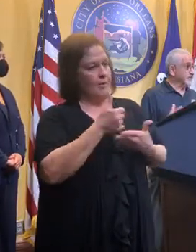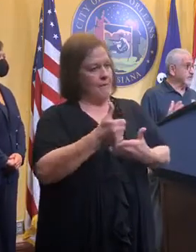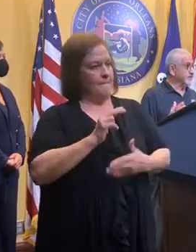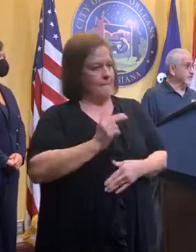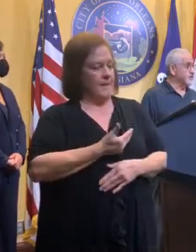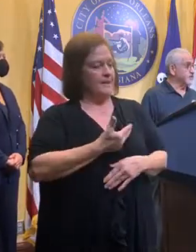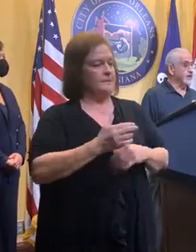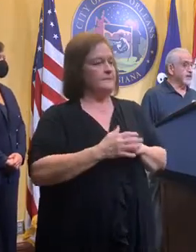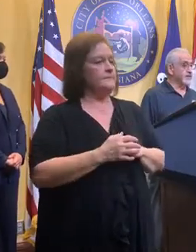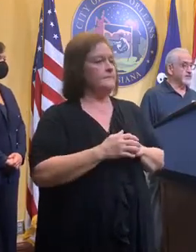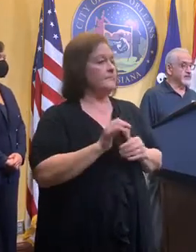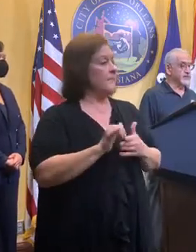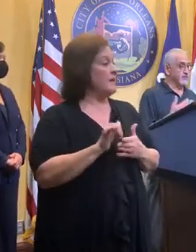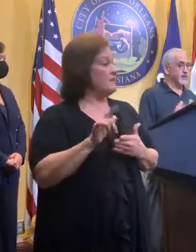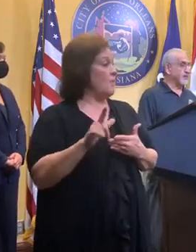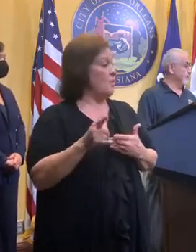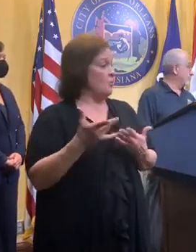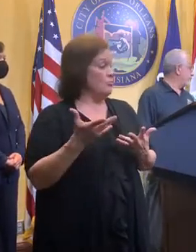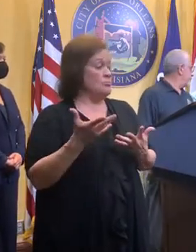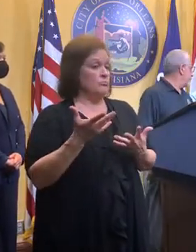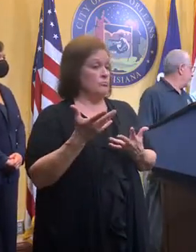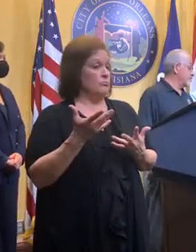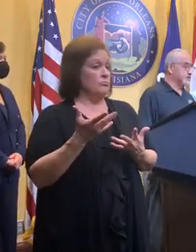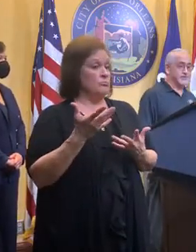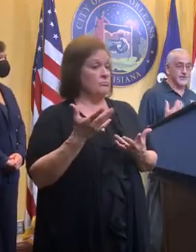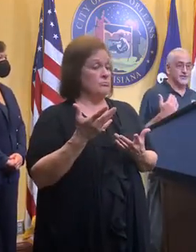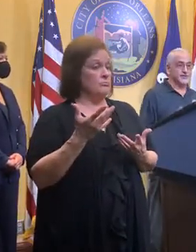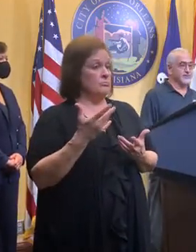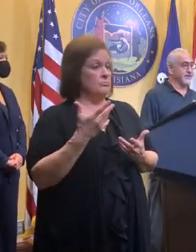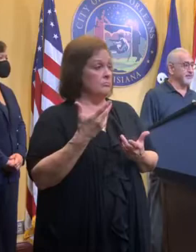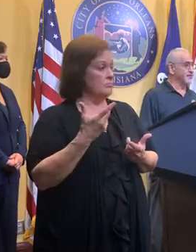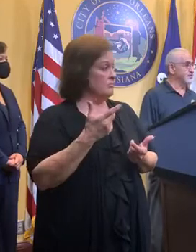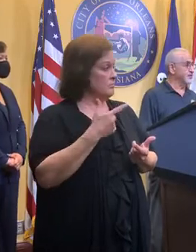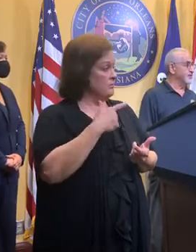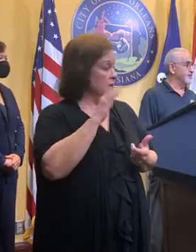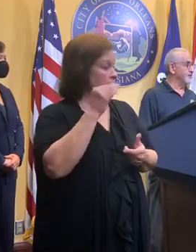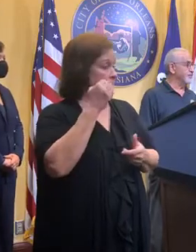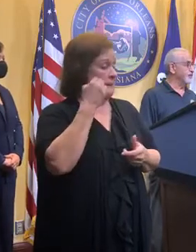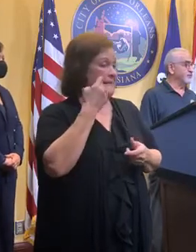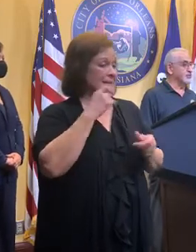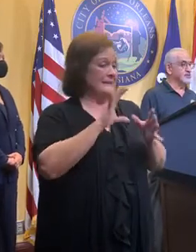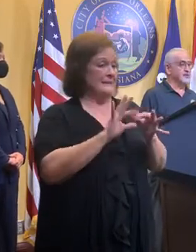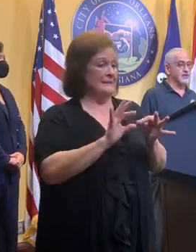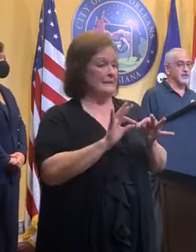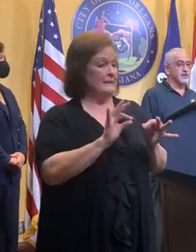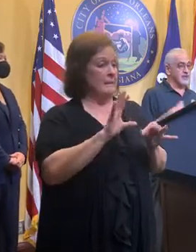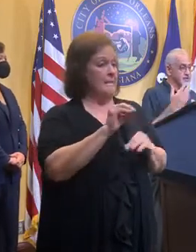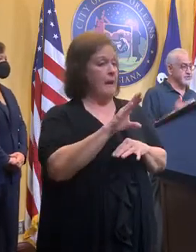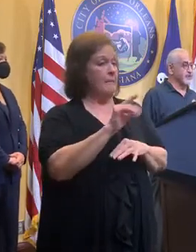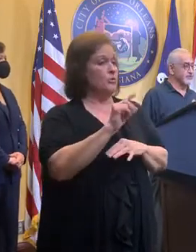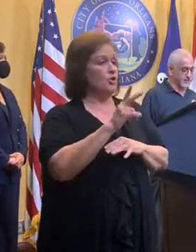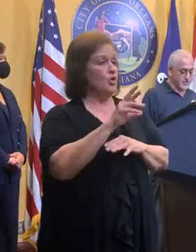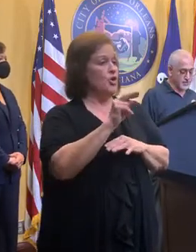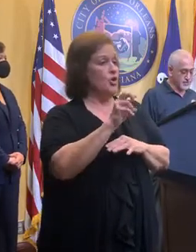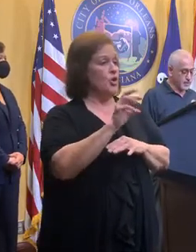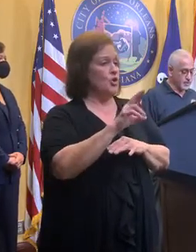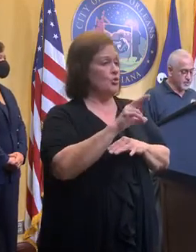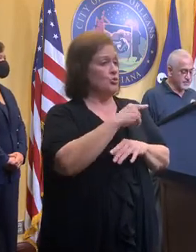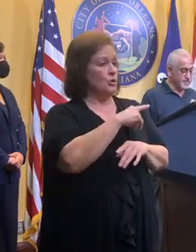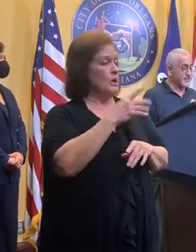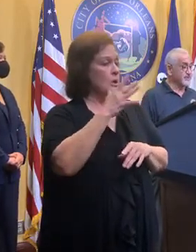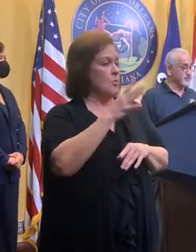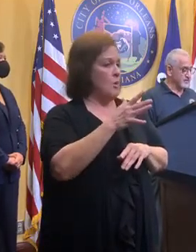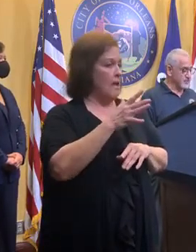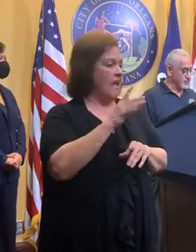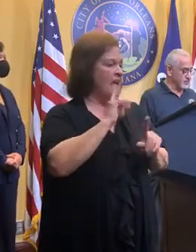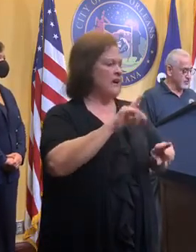With that, that's all I have, and I brought, as the mayor mentioned, Bob Turner in anticipation for some